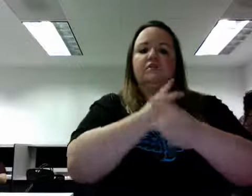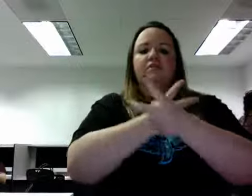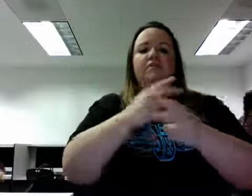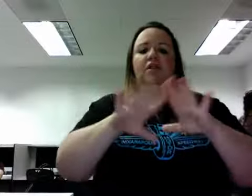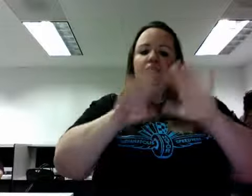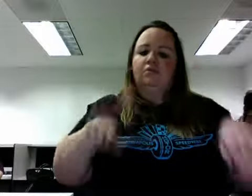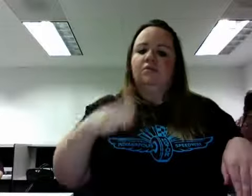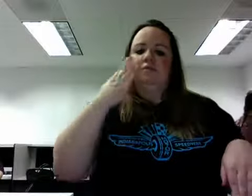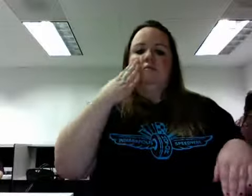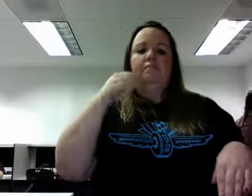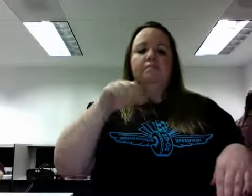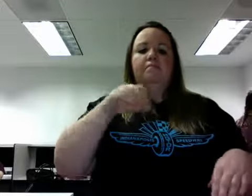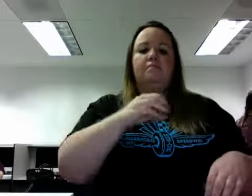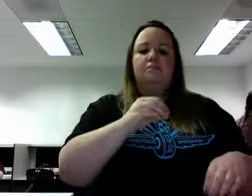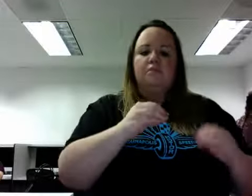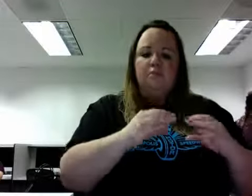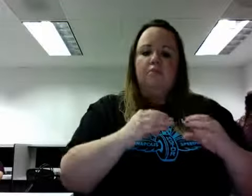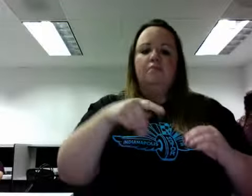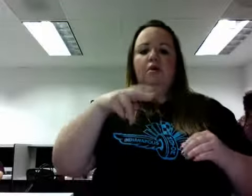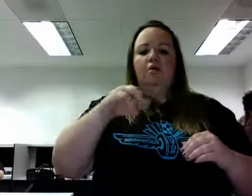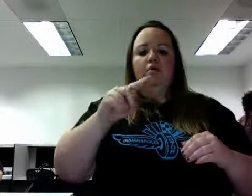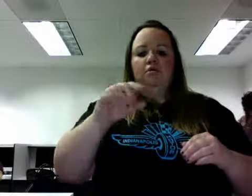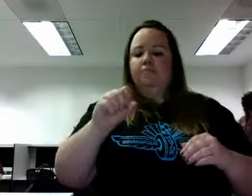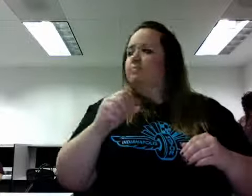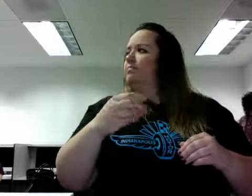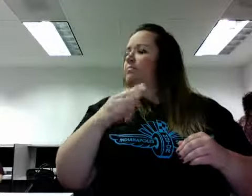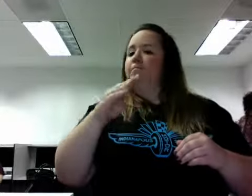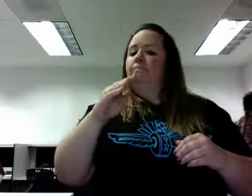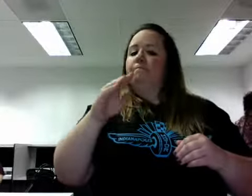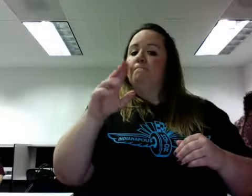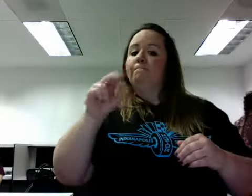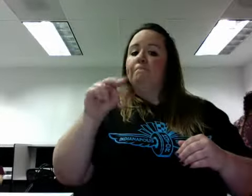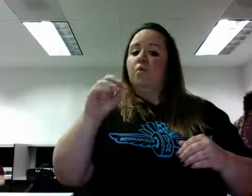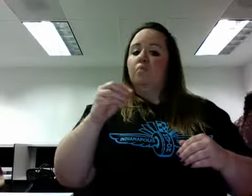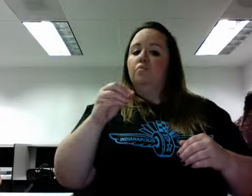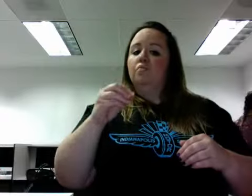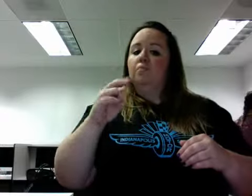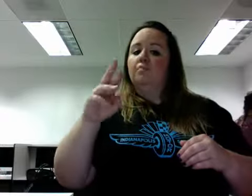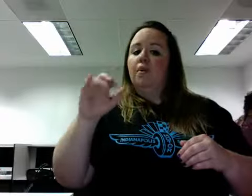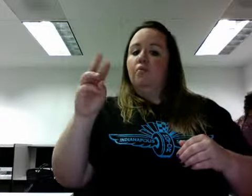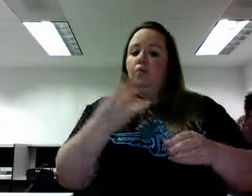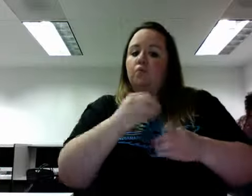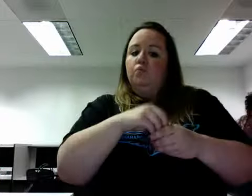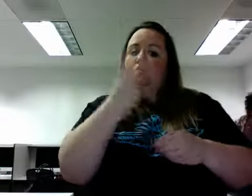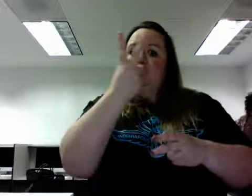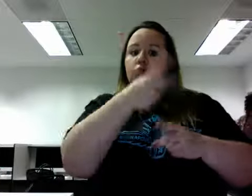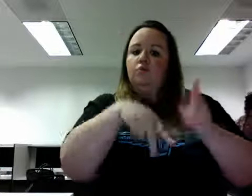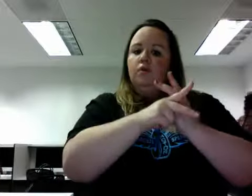bone, periosteum, compact bone, bone marrow, 2 types of bone marrow. 2 types of bone marrow.